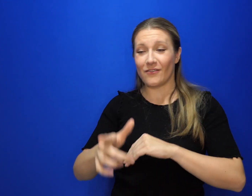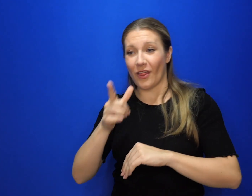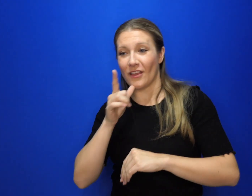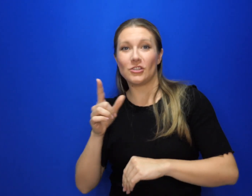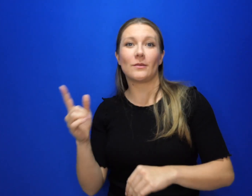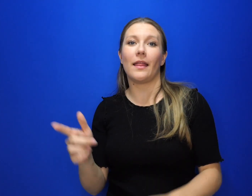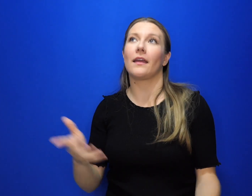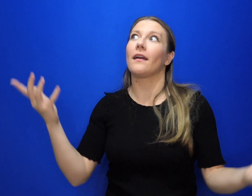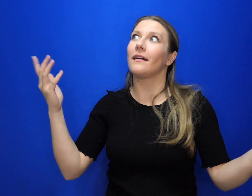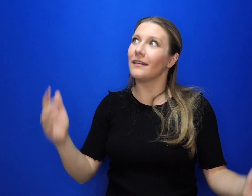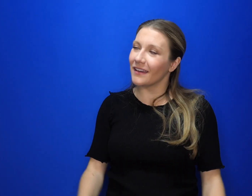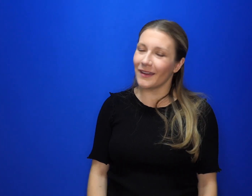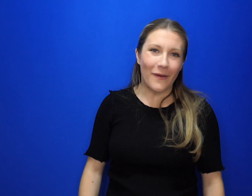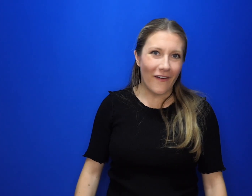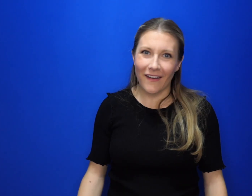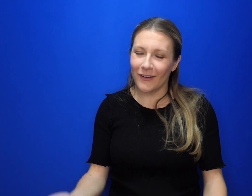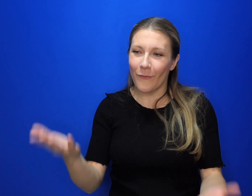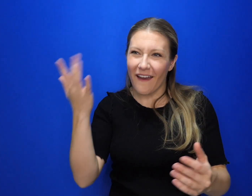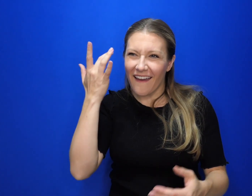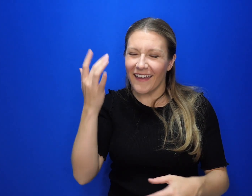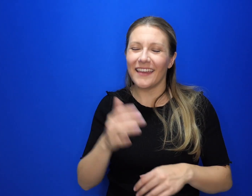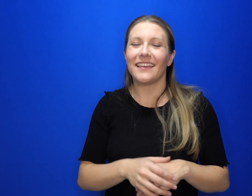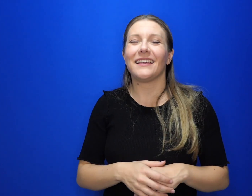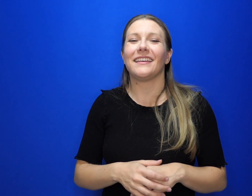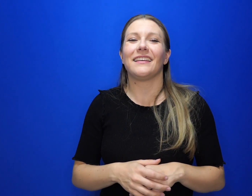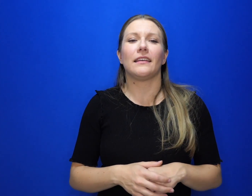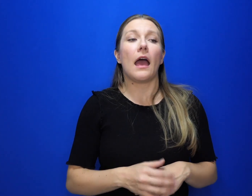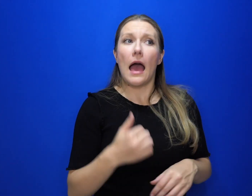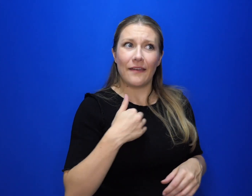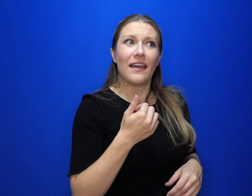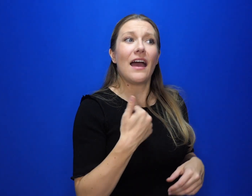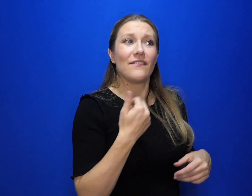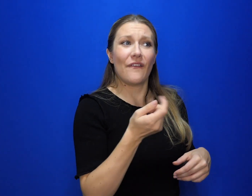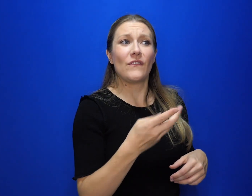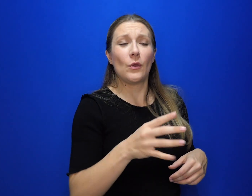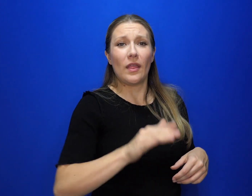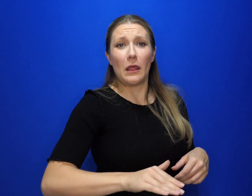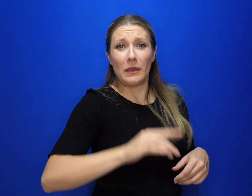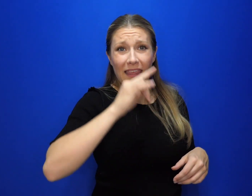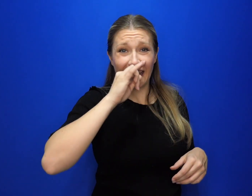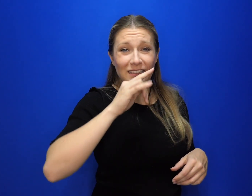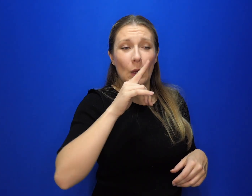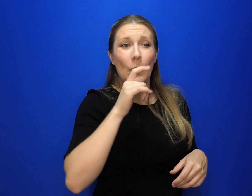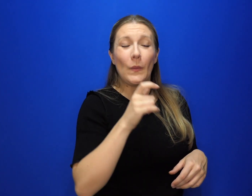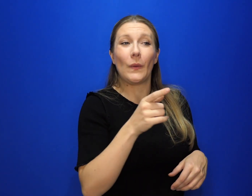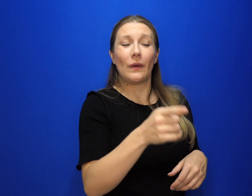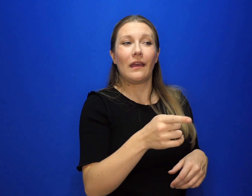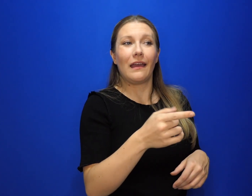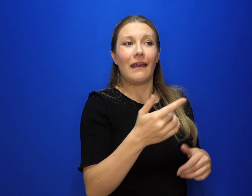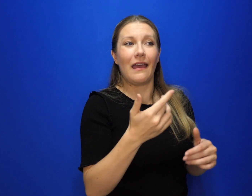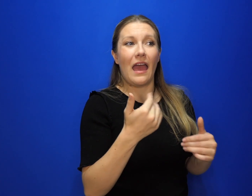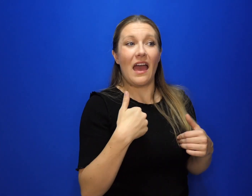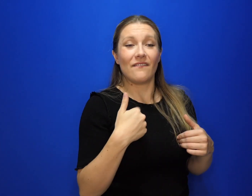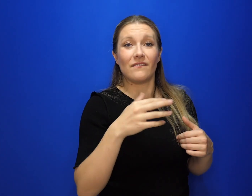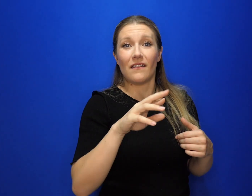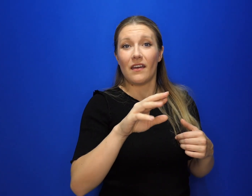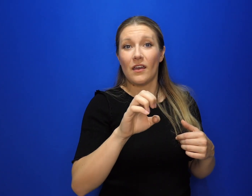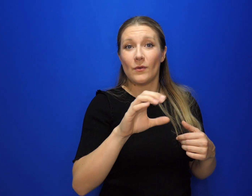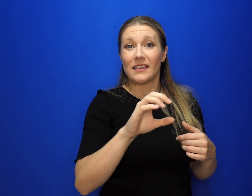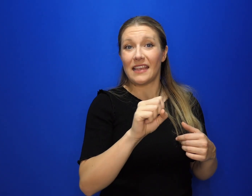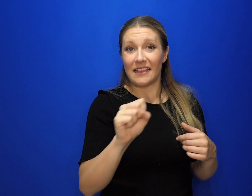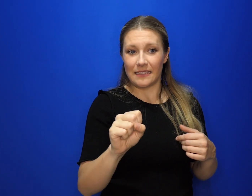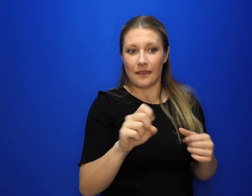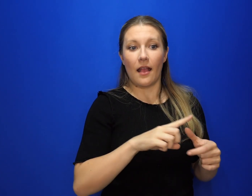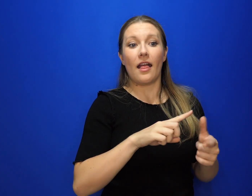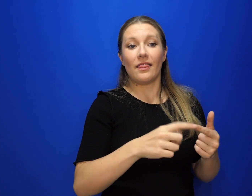on. Yep. So, a lot of you. But I've got a couple little kids they've got recess, then they've